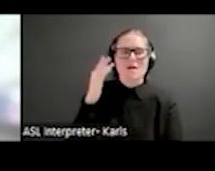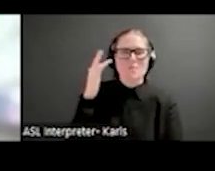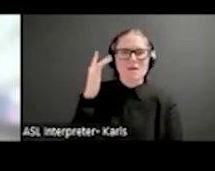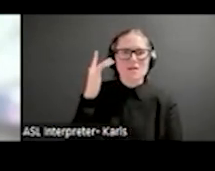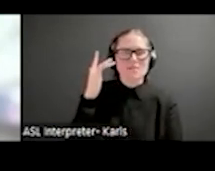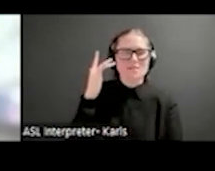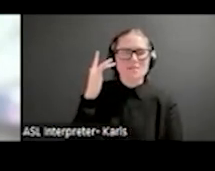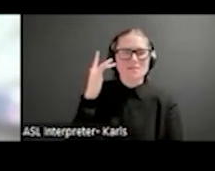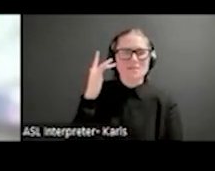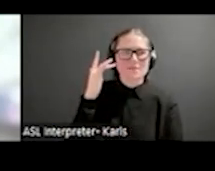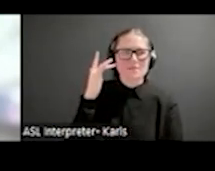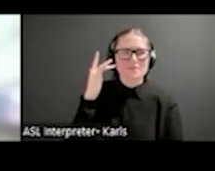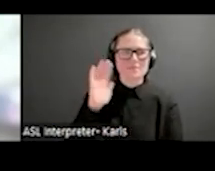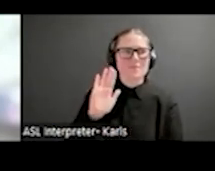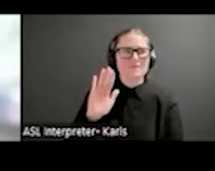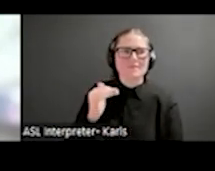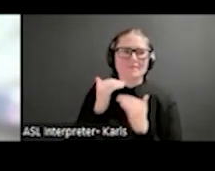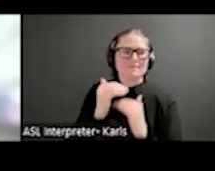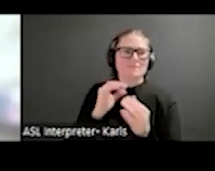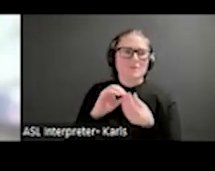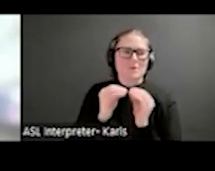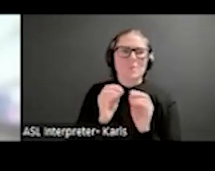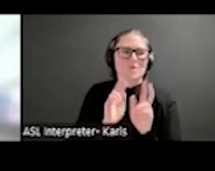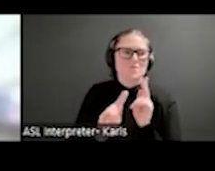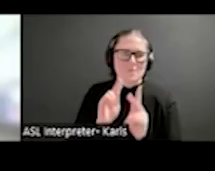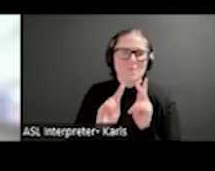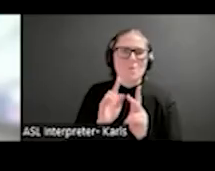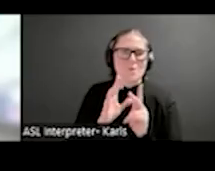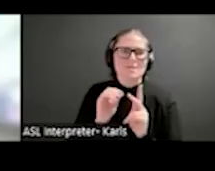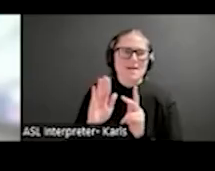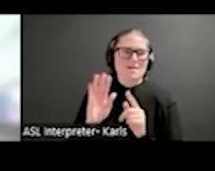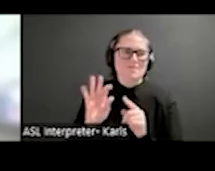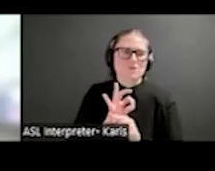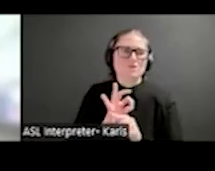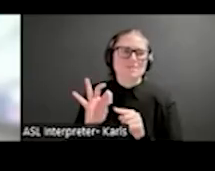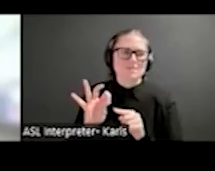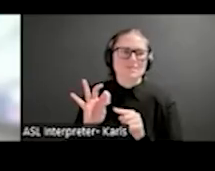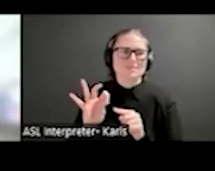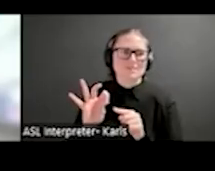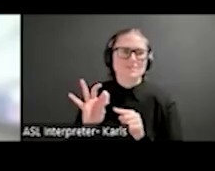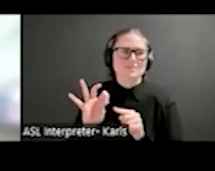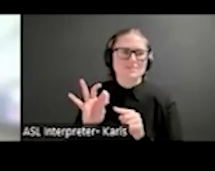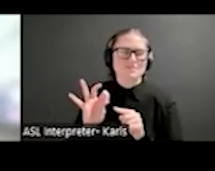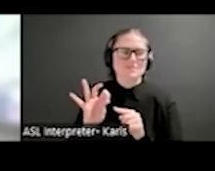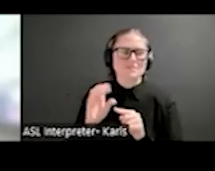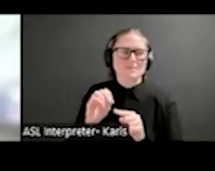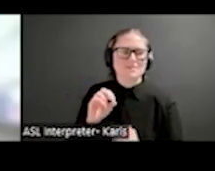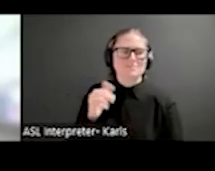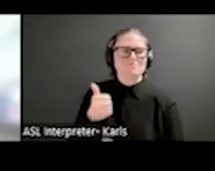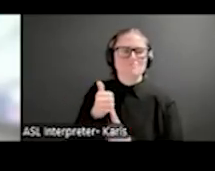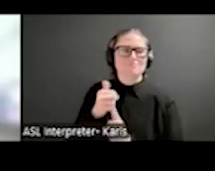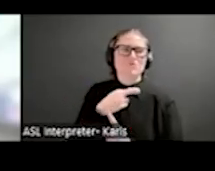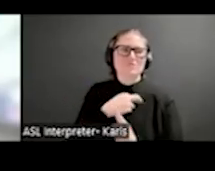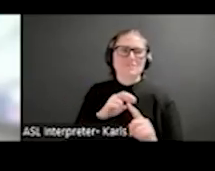their limited number of people and function as a religious entity. They're